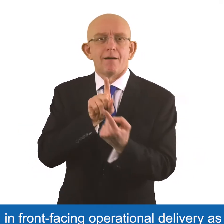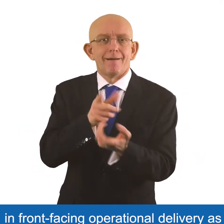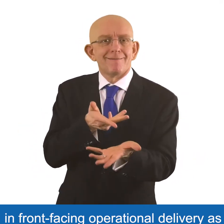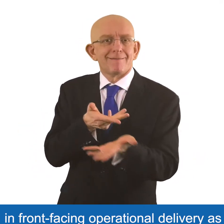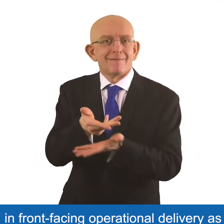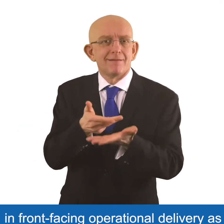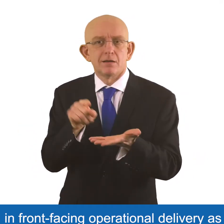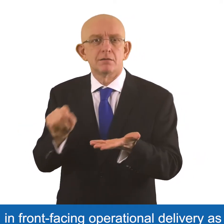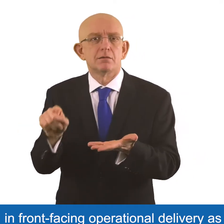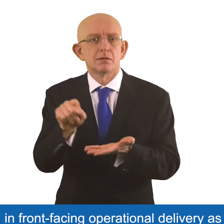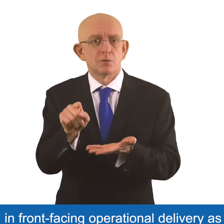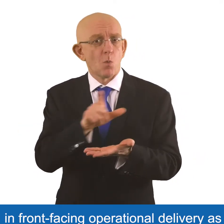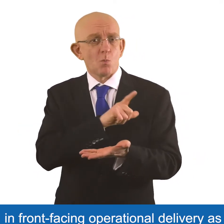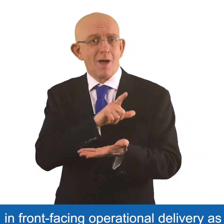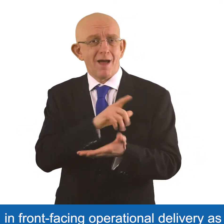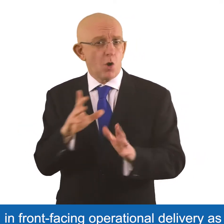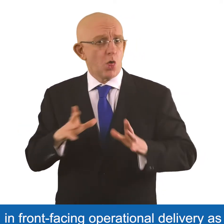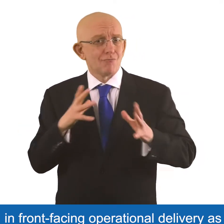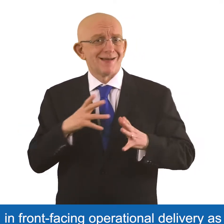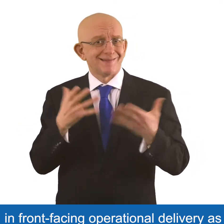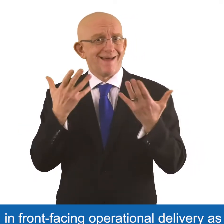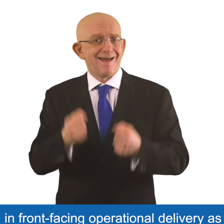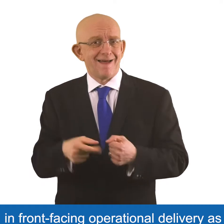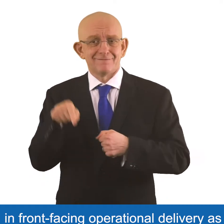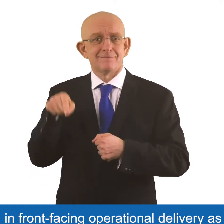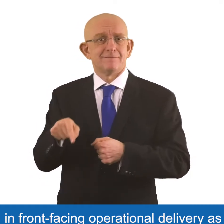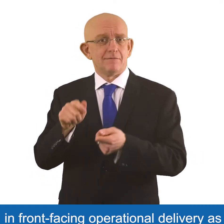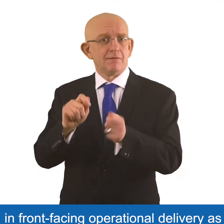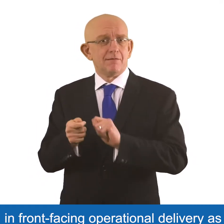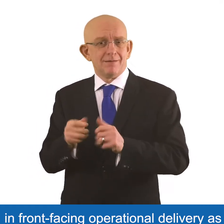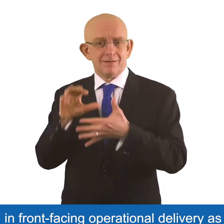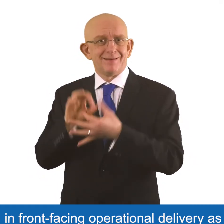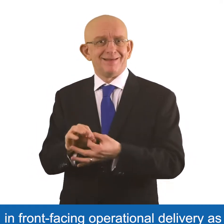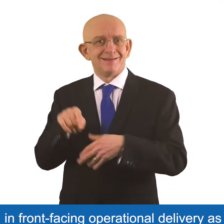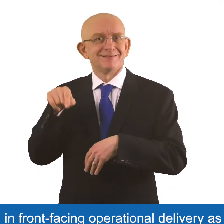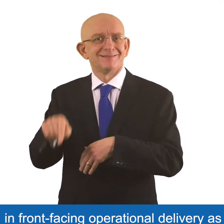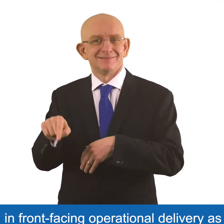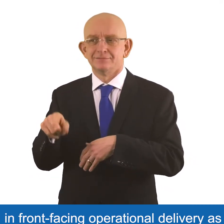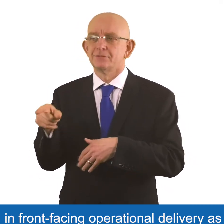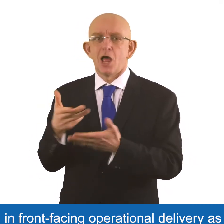in front-facing operational delivery as a reasonable adjustment under the Equality Act